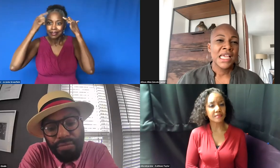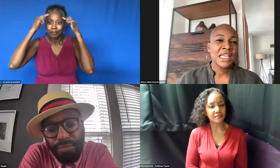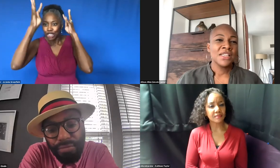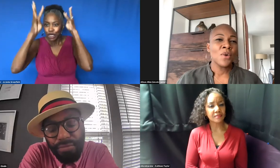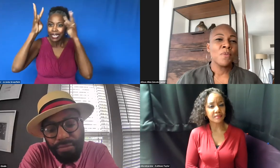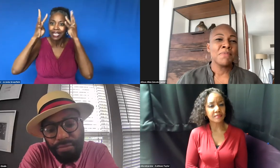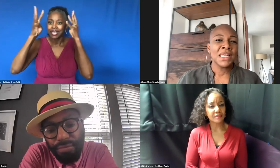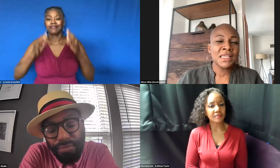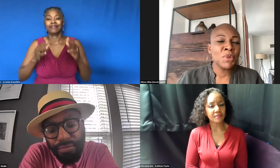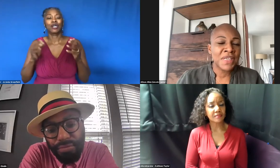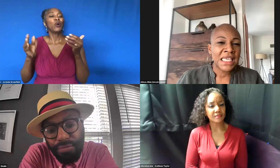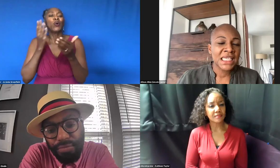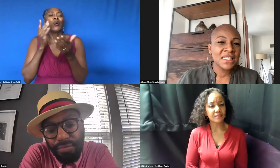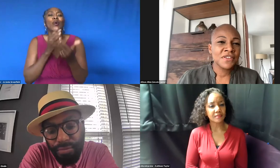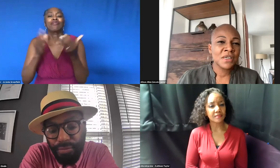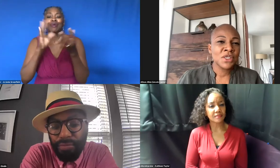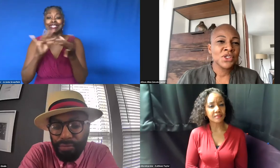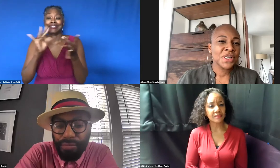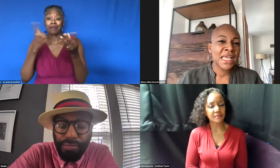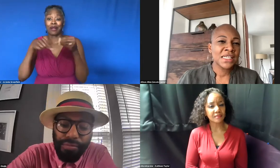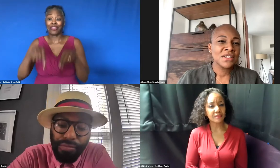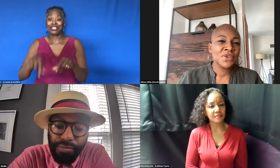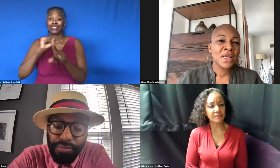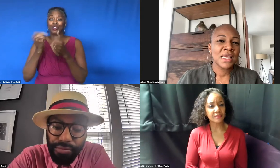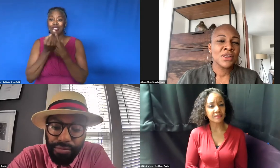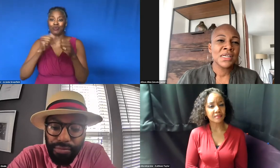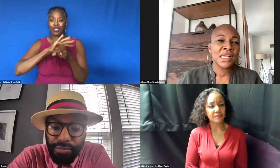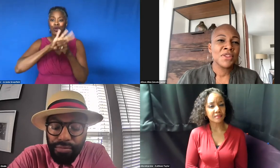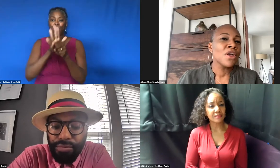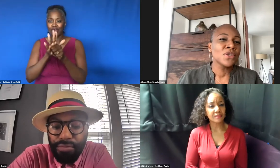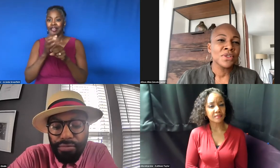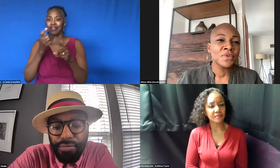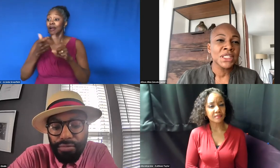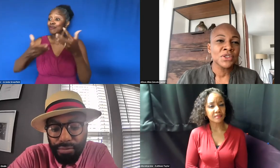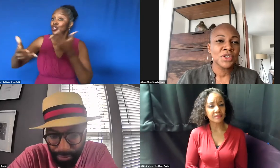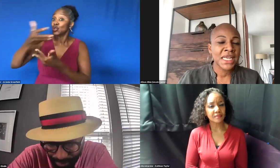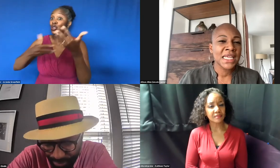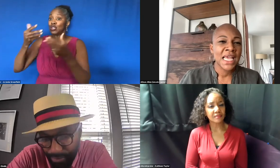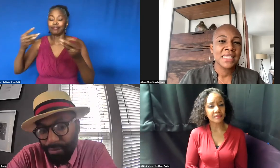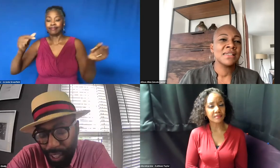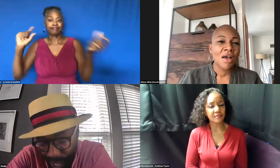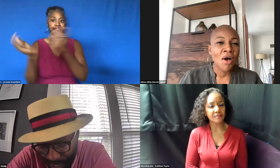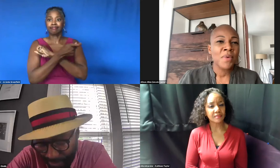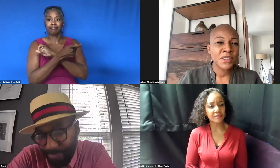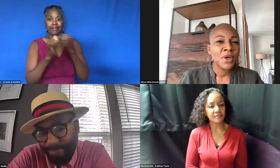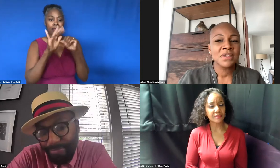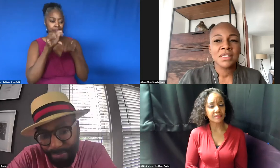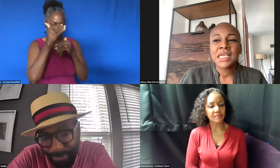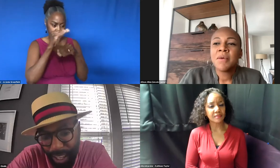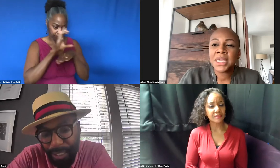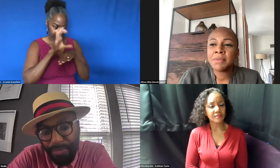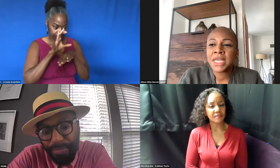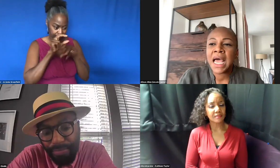COVID, you know, immediately moving kids from social connections to online learning with no sort of real training hasn't mm-hmm. always